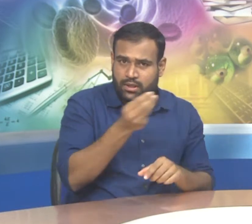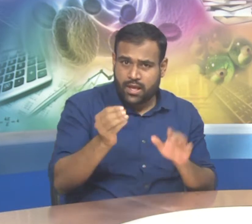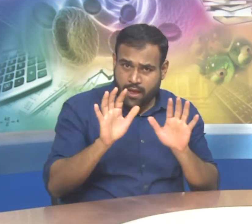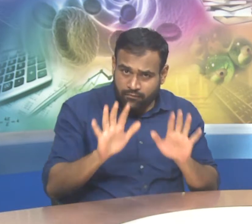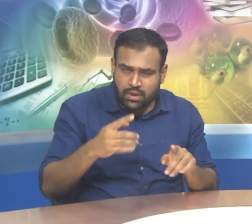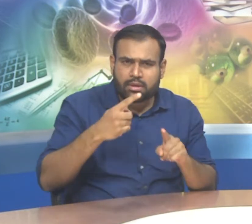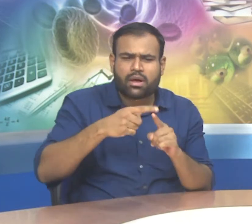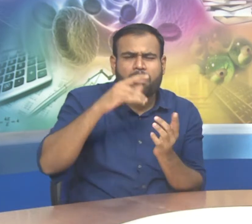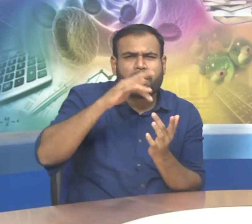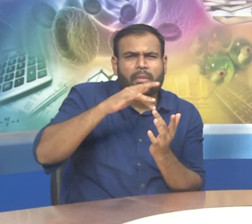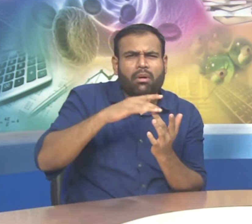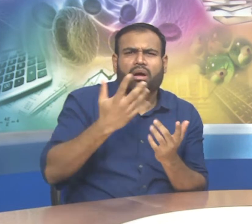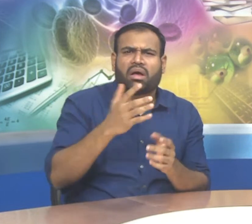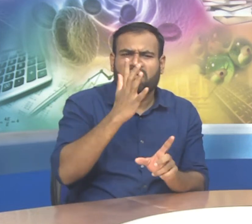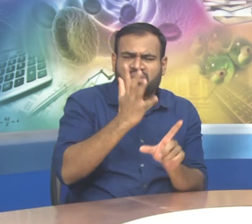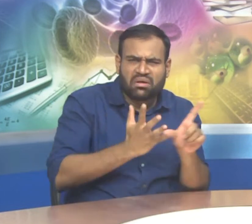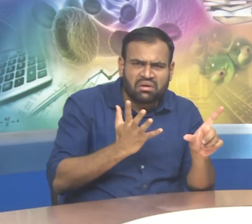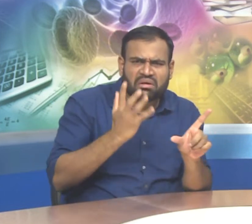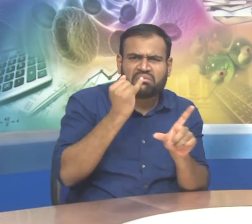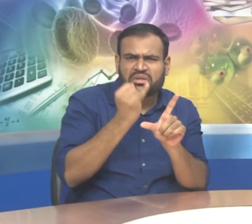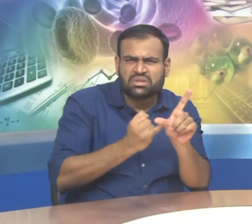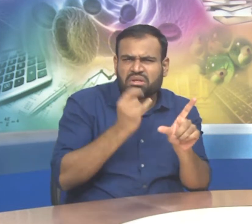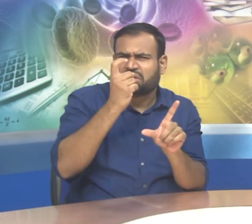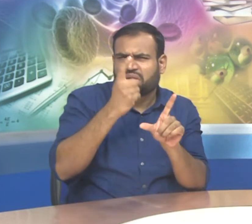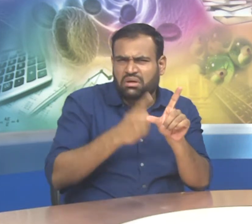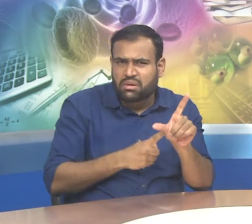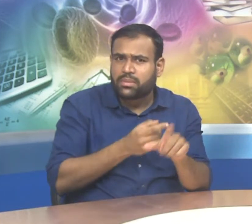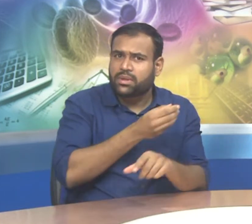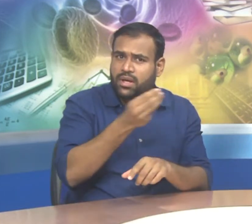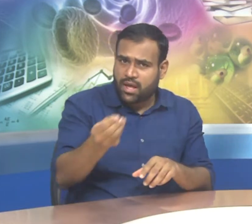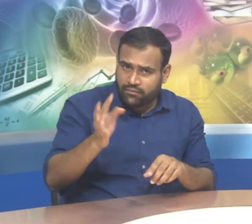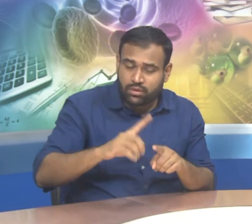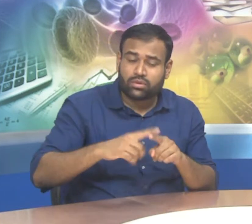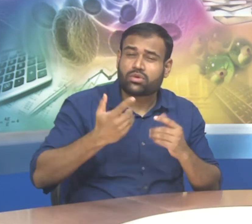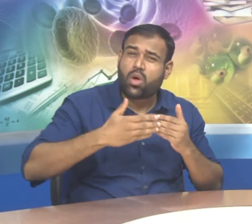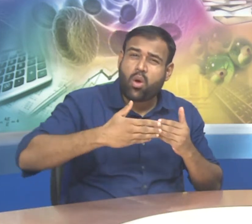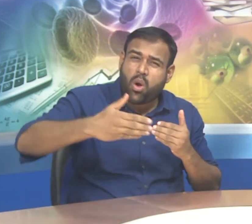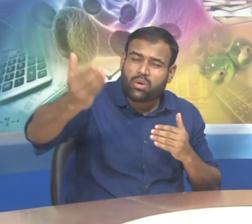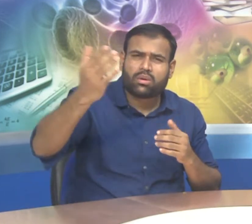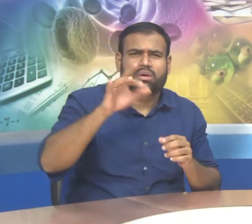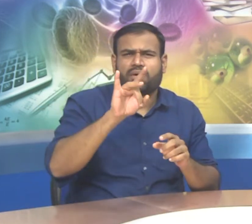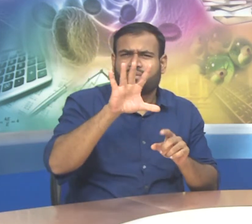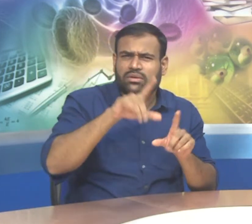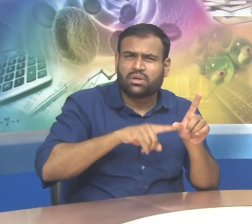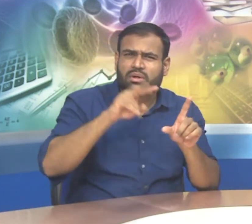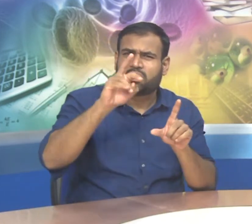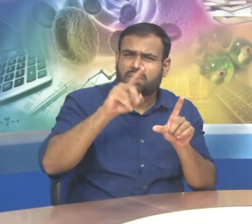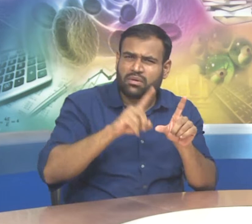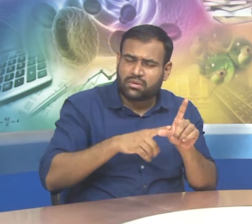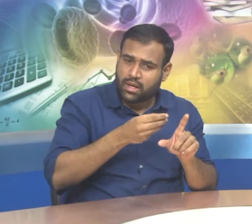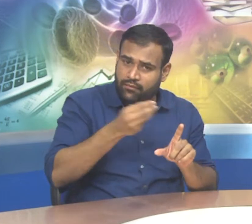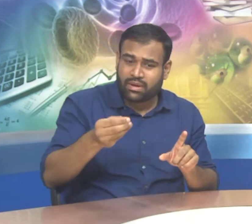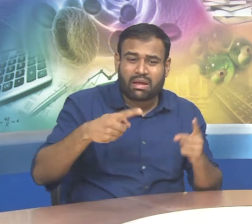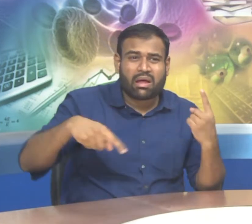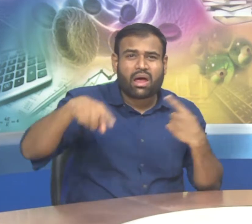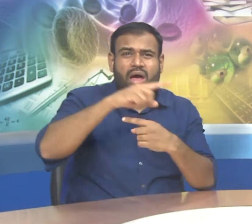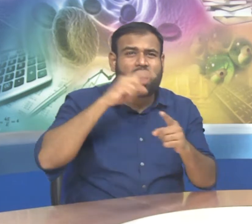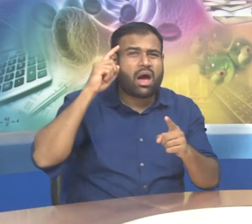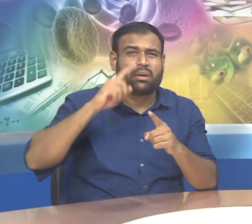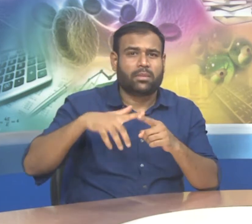short-term loans, commercial banks also give medium-term and long-term loan to